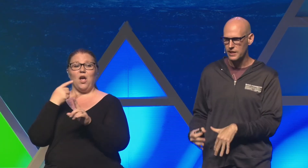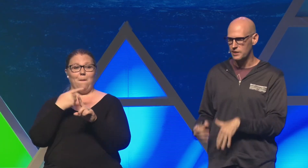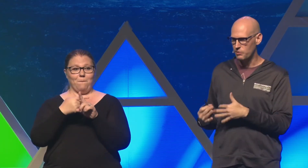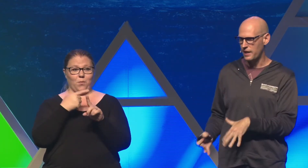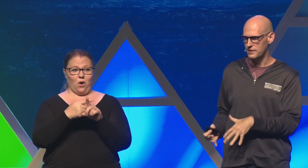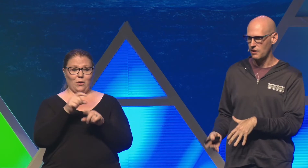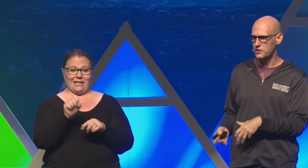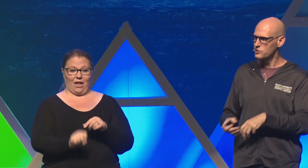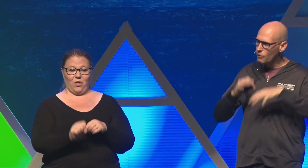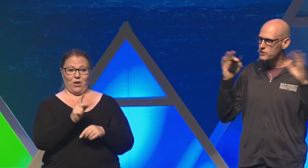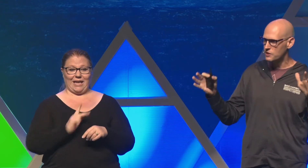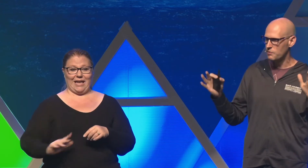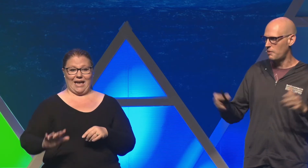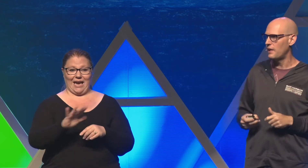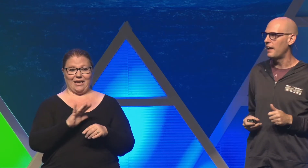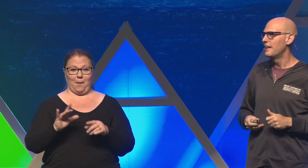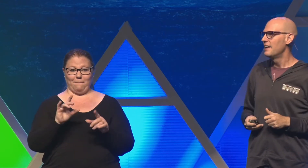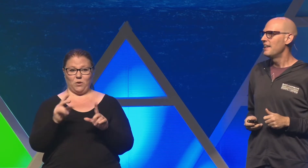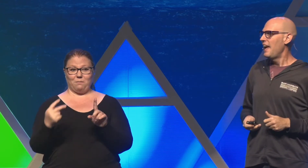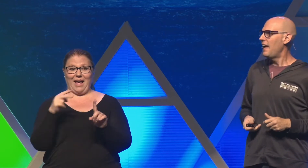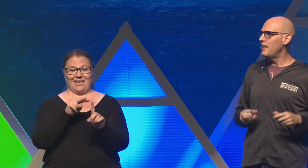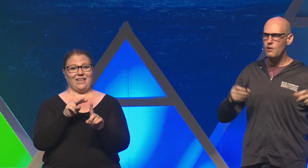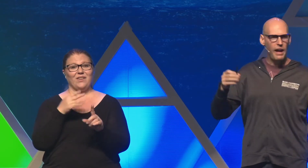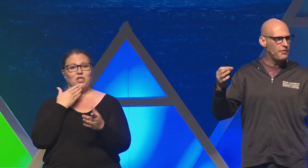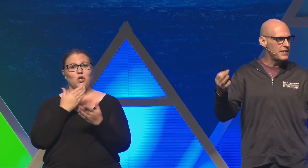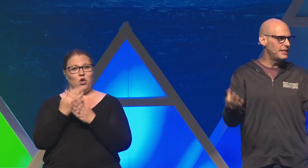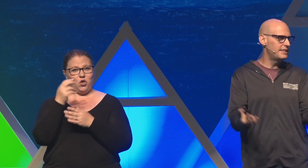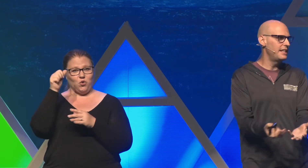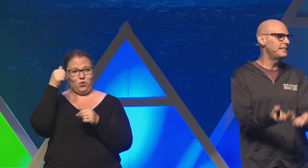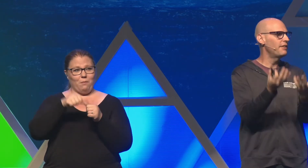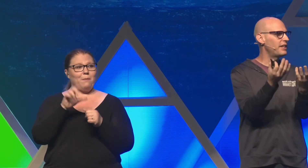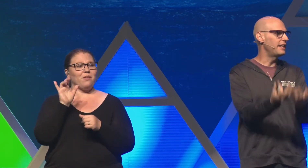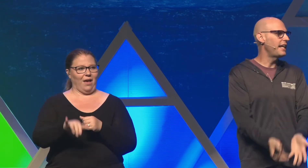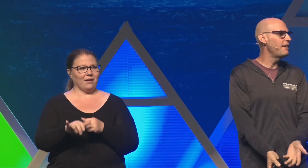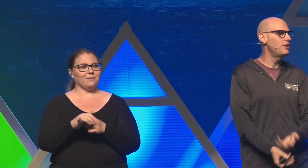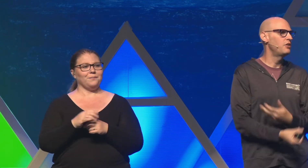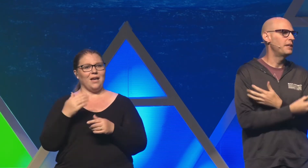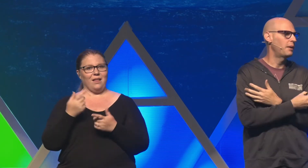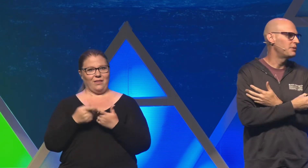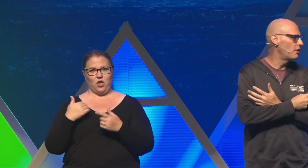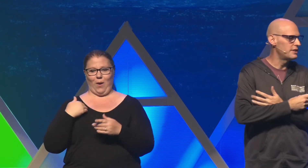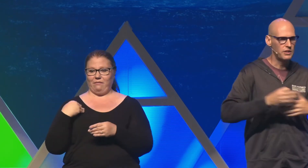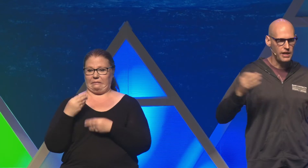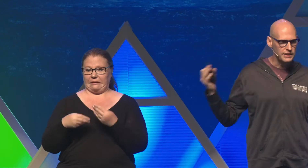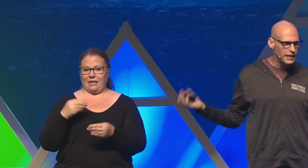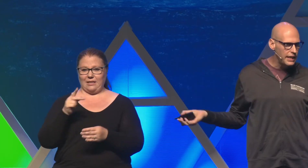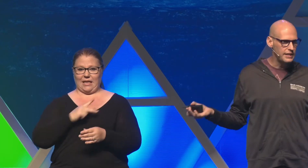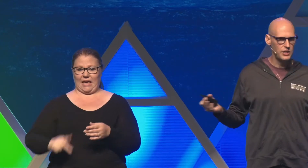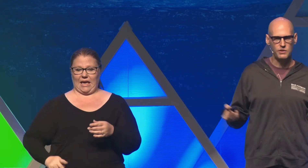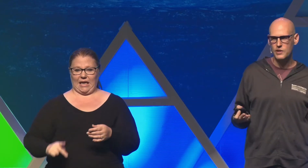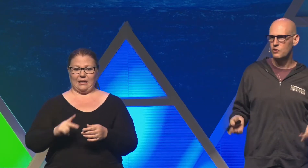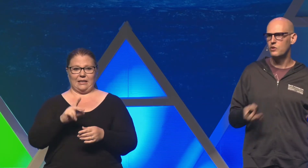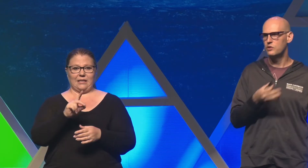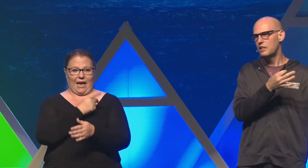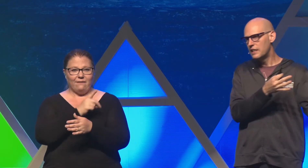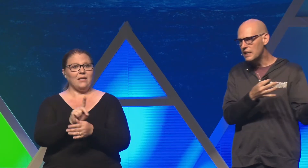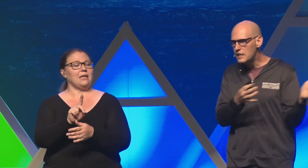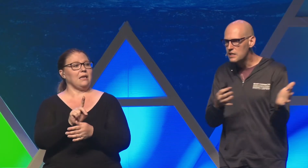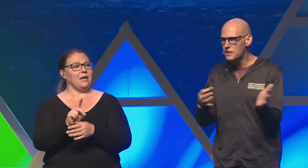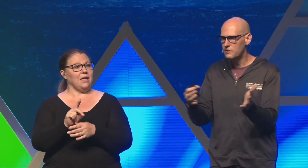pro-Southern Kingdom lens, all right? So it's always good to remember that. And then you have this ascendancy of King David, who becomes known as the greatest king in the history of Israel,